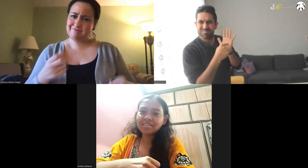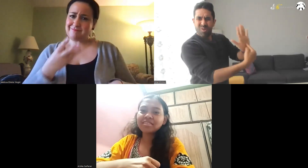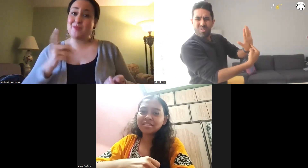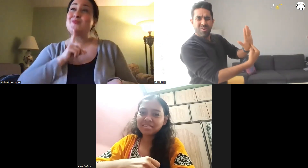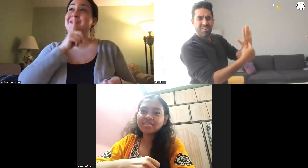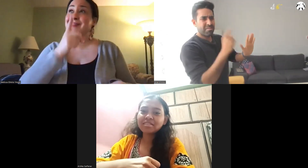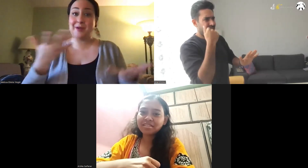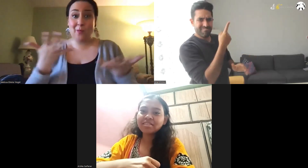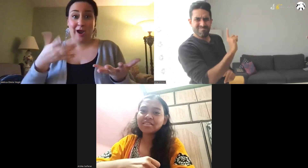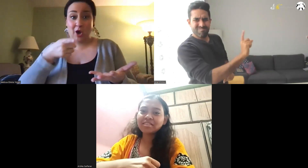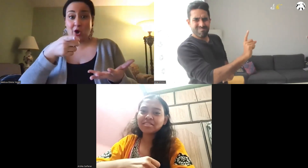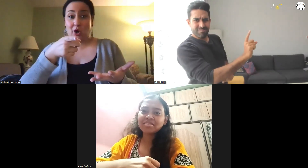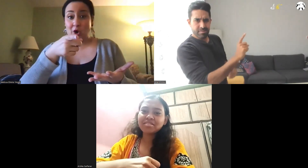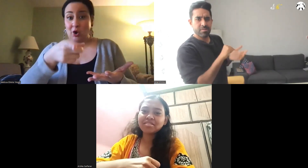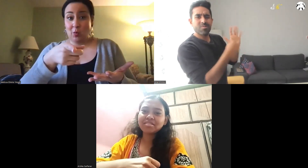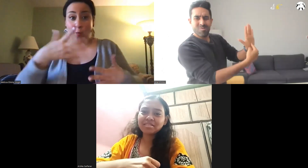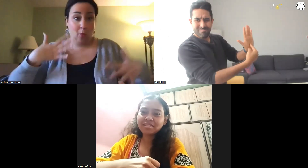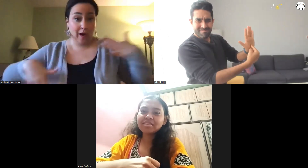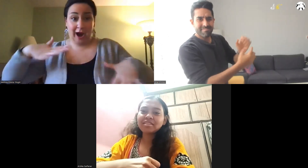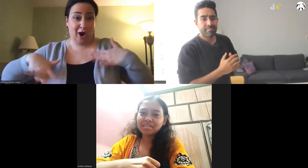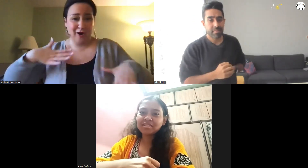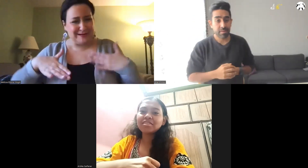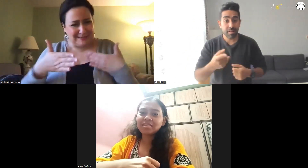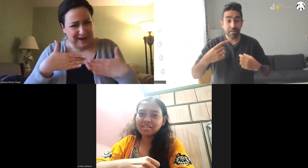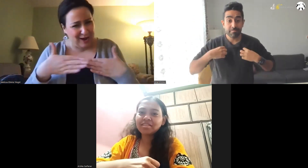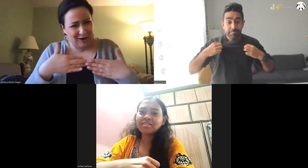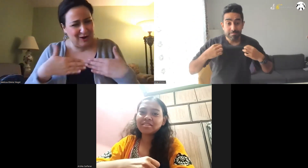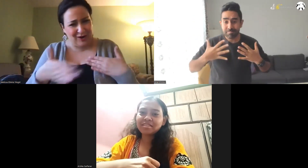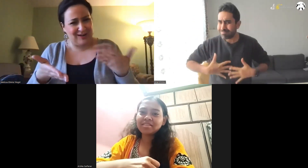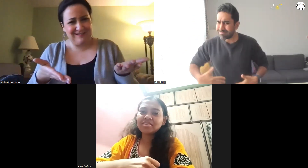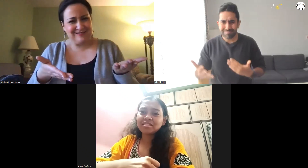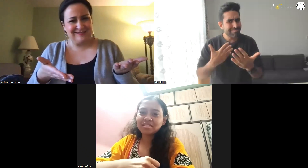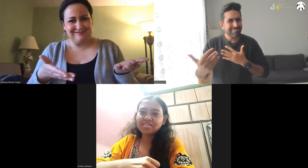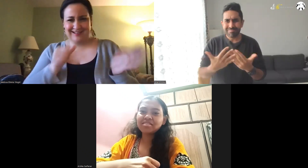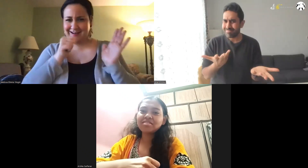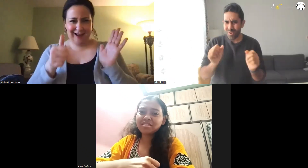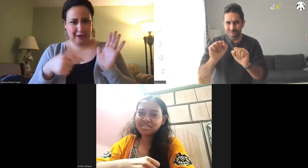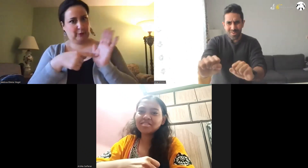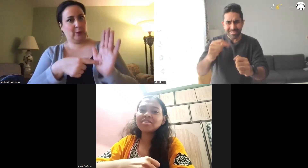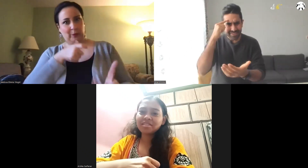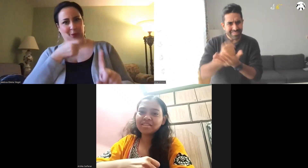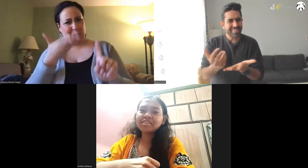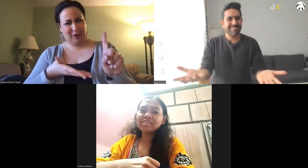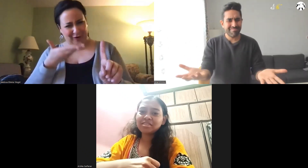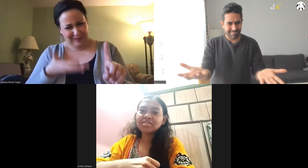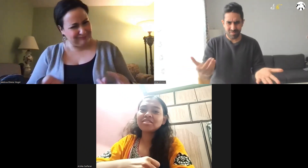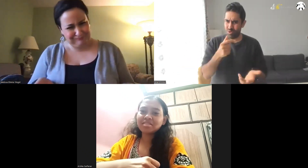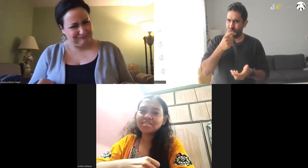colleagues, and you can just say that, see, this is how it goes, and it's okay, this is